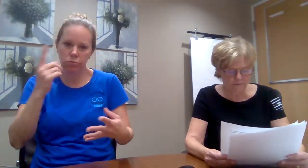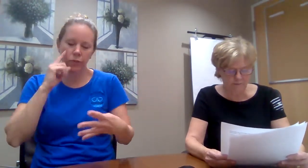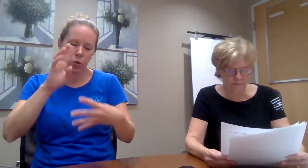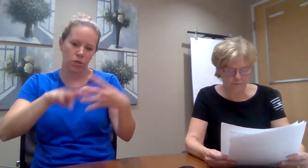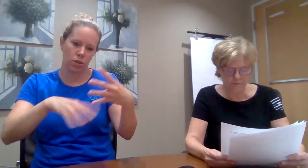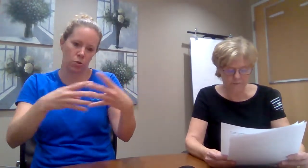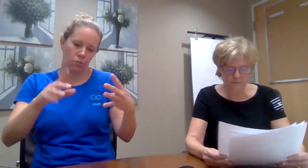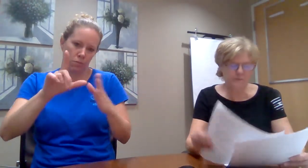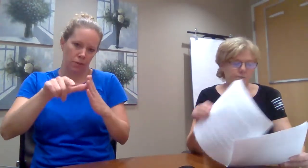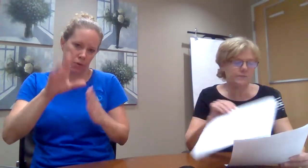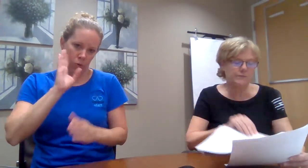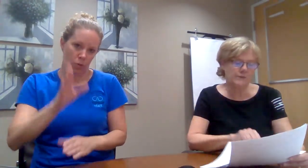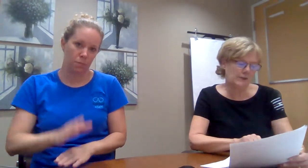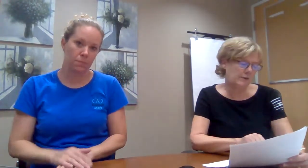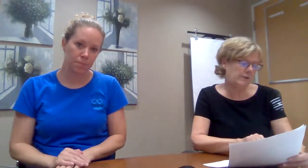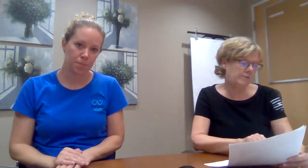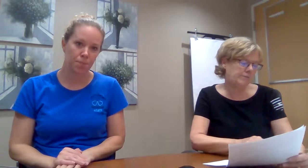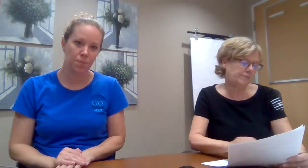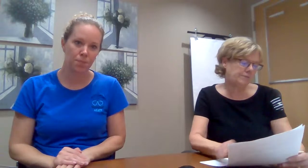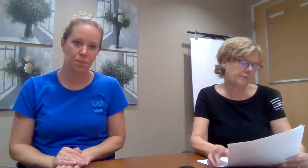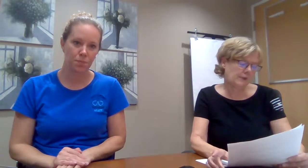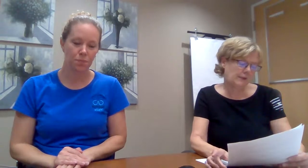idea.